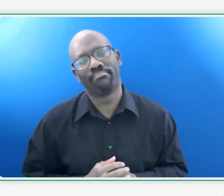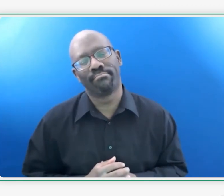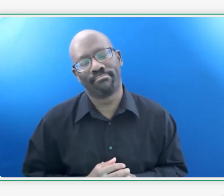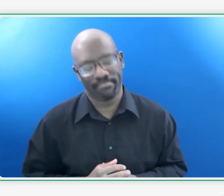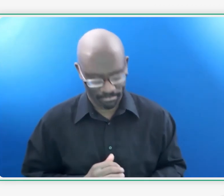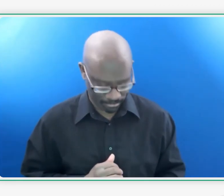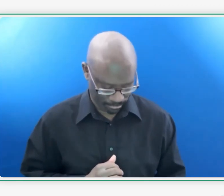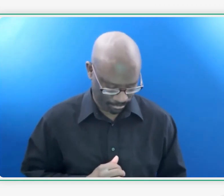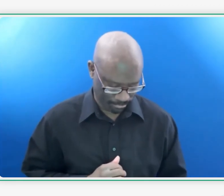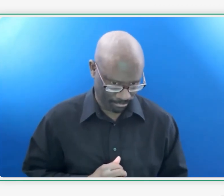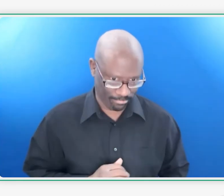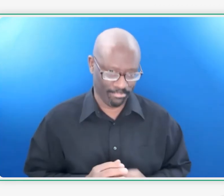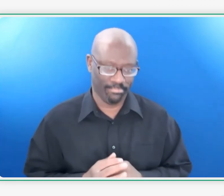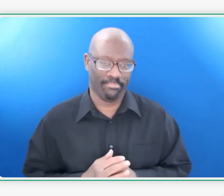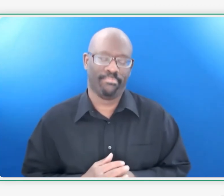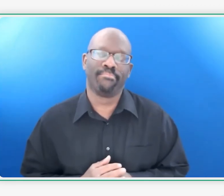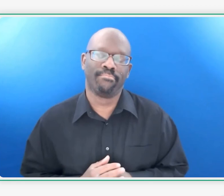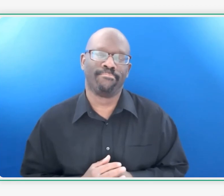strong financial health.